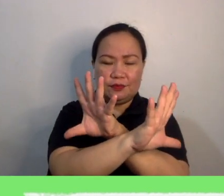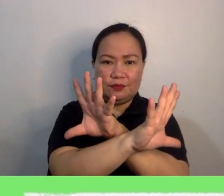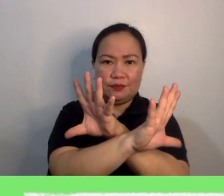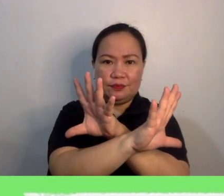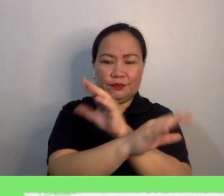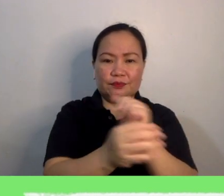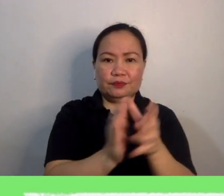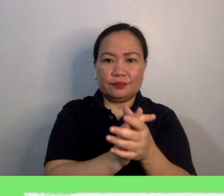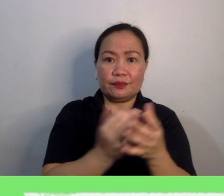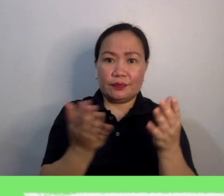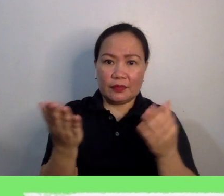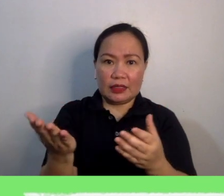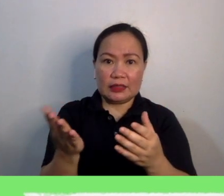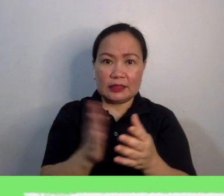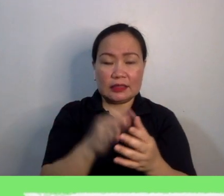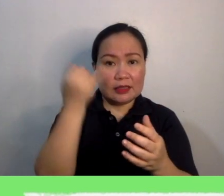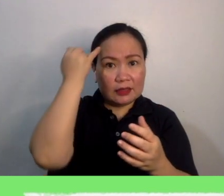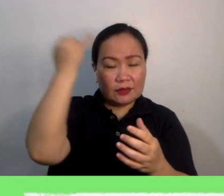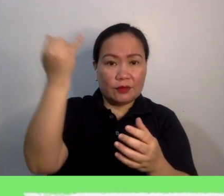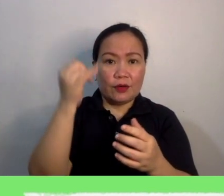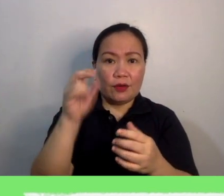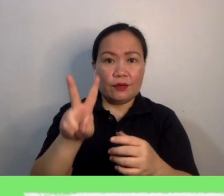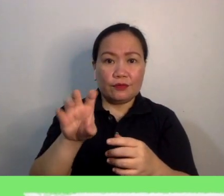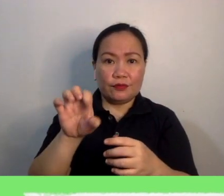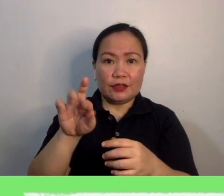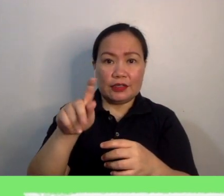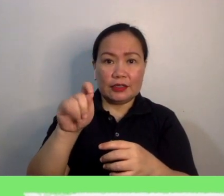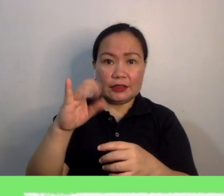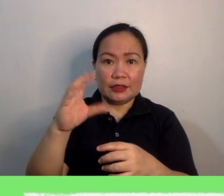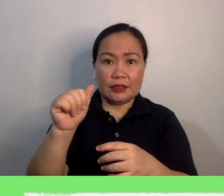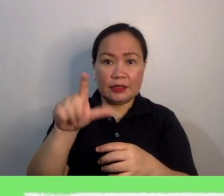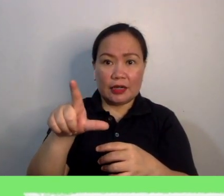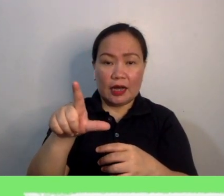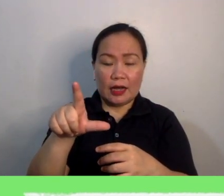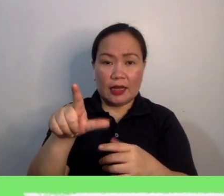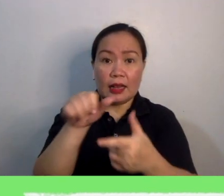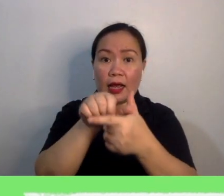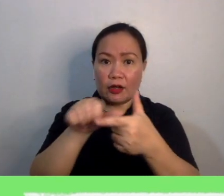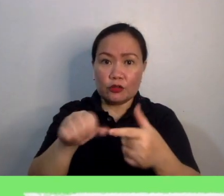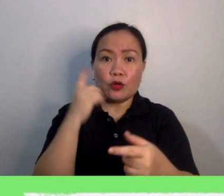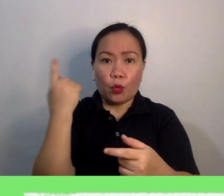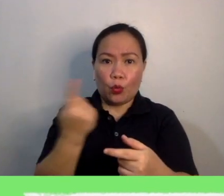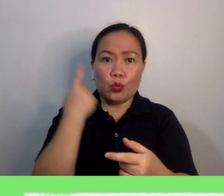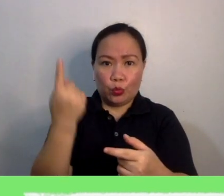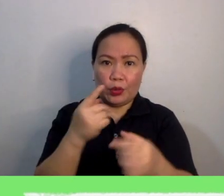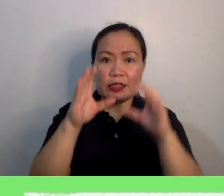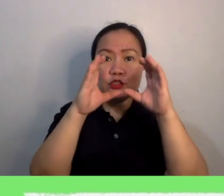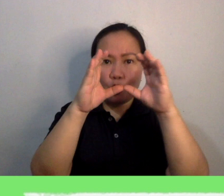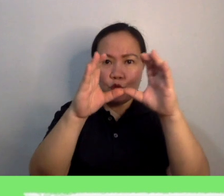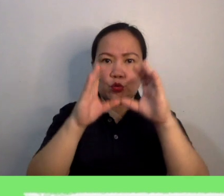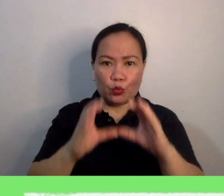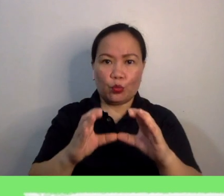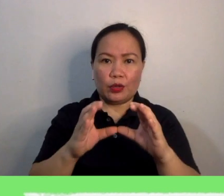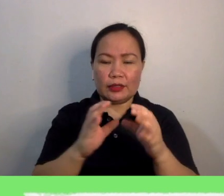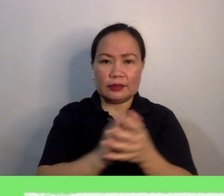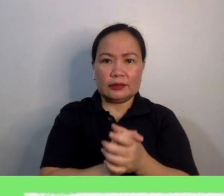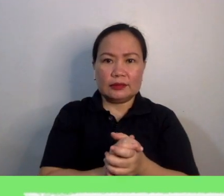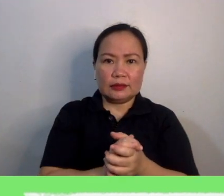So, ito po yung concept ng vertical angles. Tatandaan that the vertical angles are always congruent.